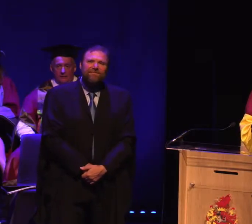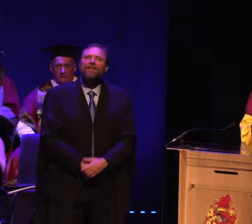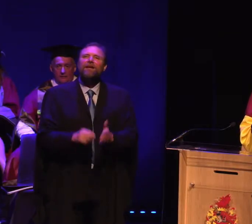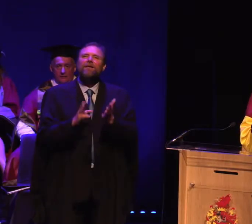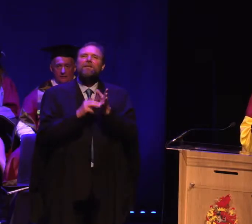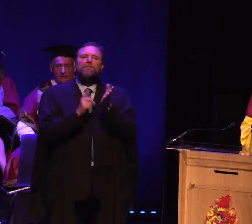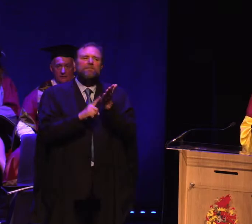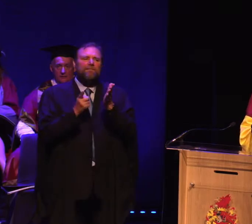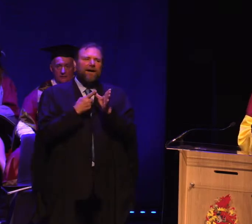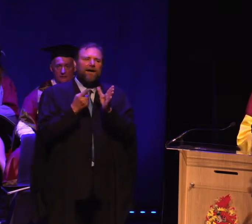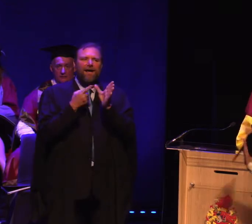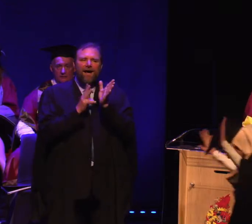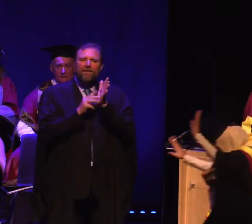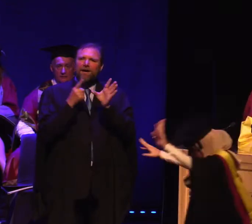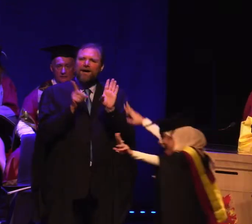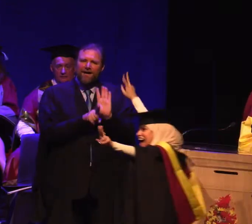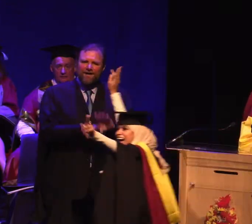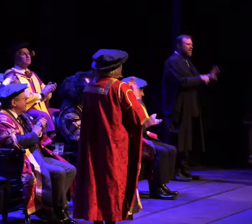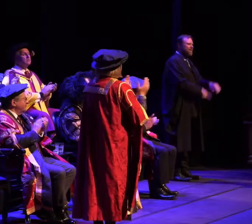Mawa Avad.